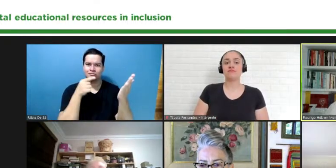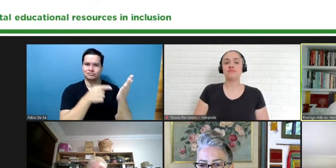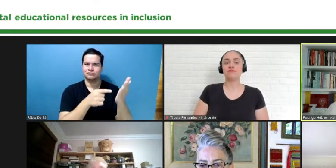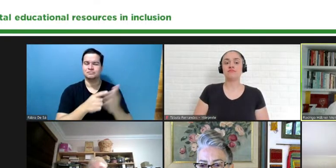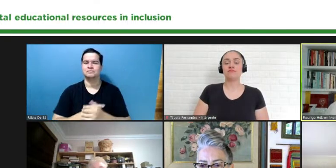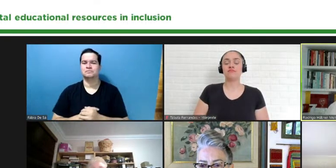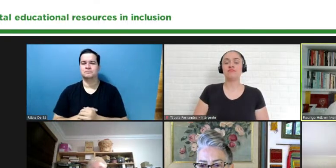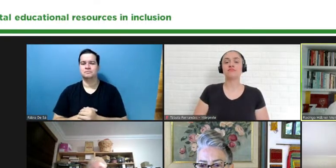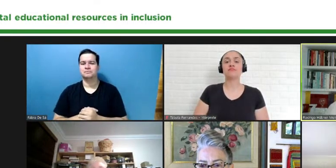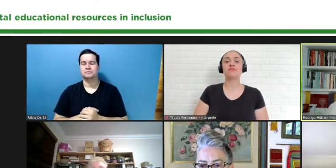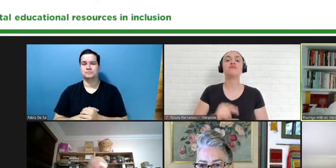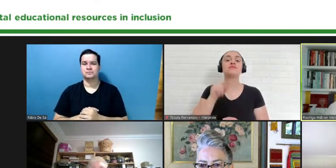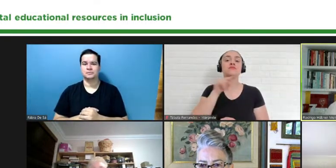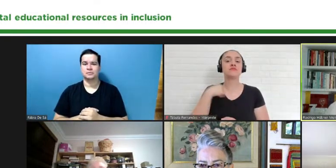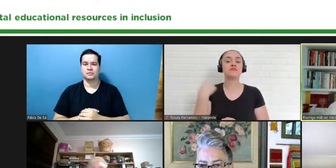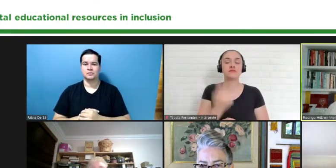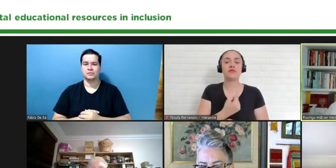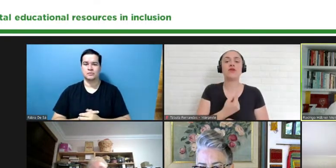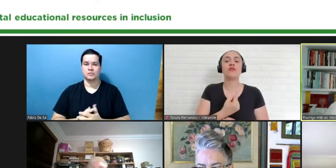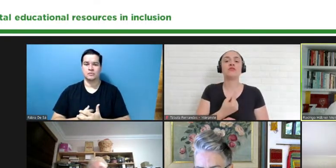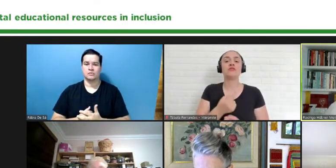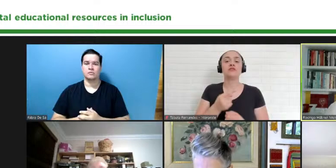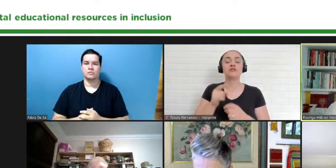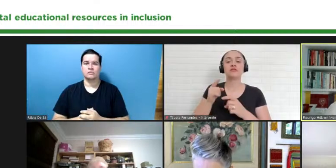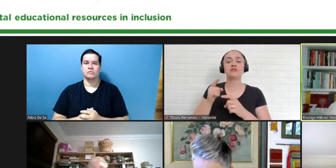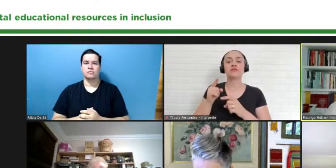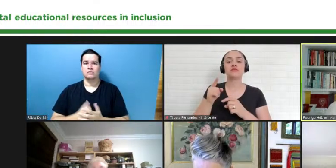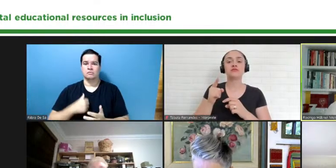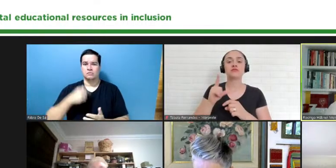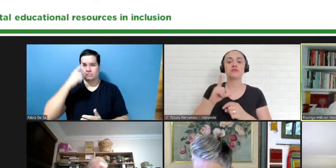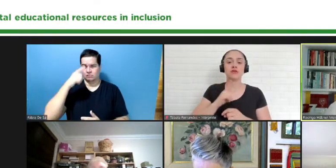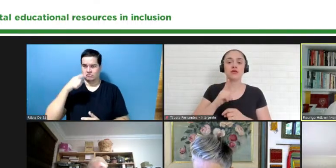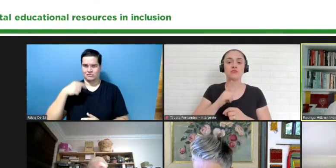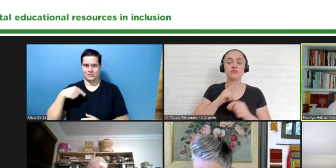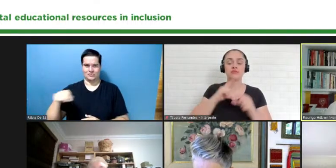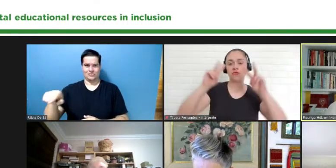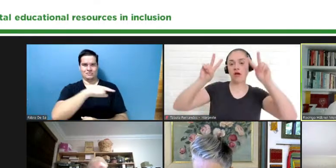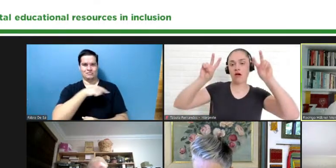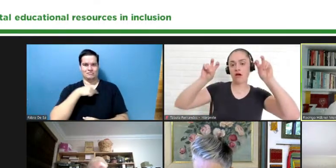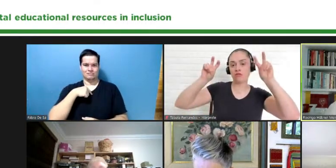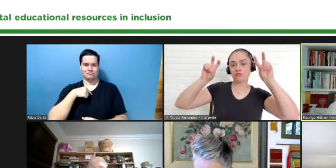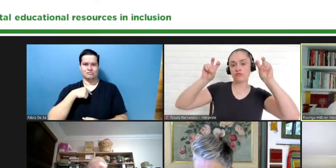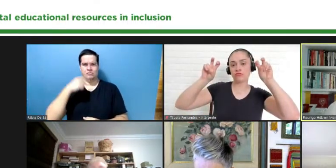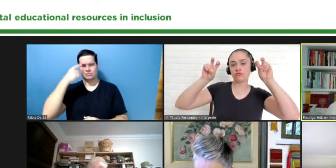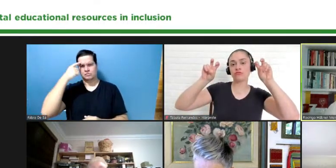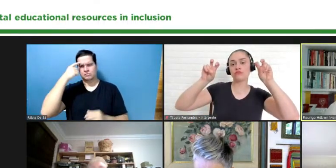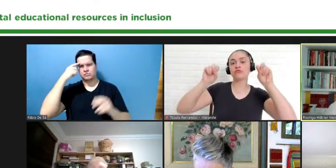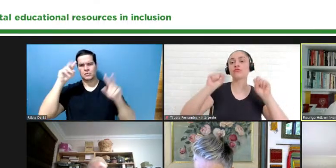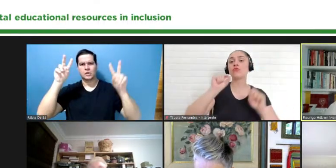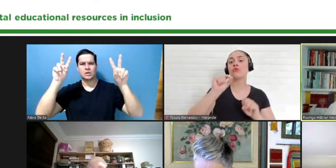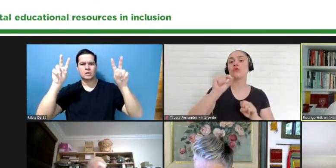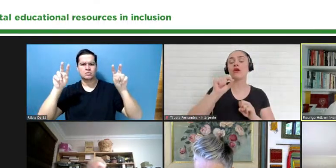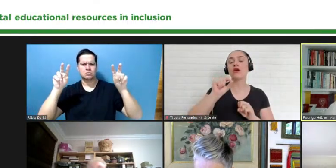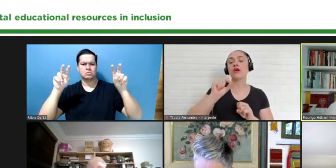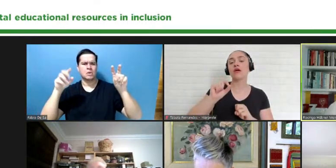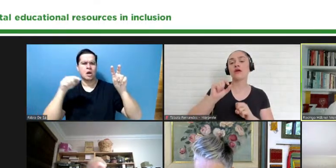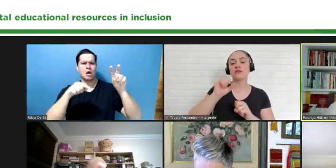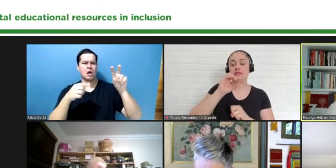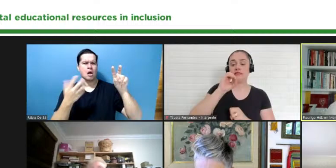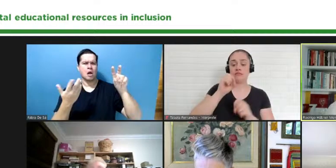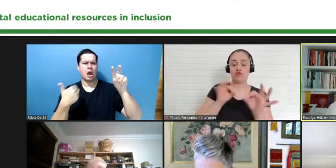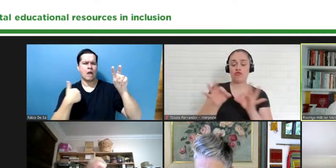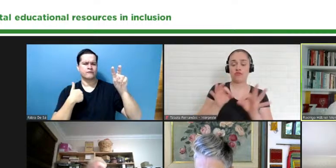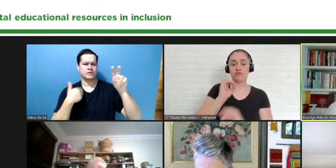address issues related to our subject. But before that, I want